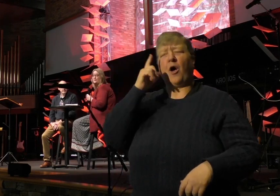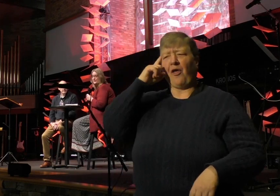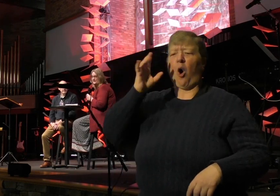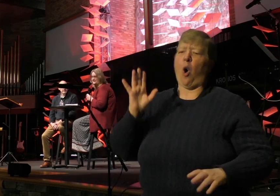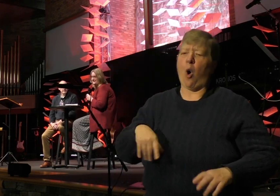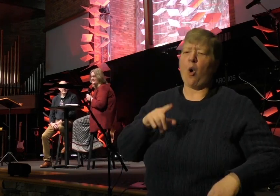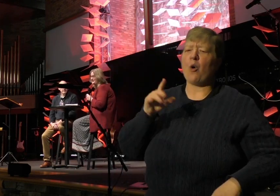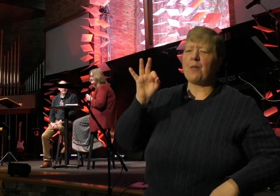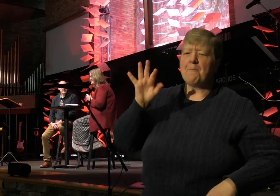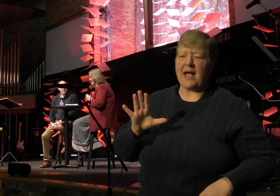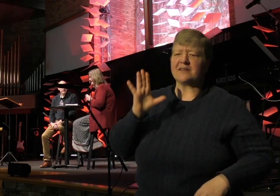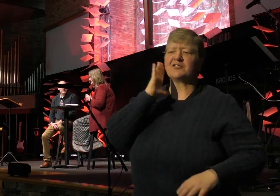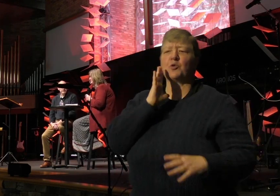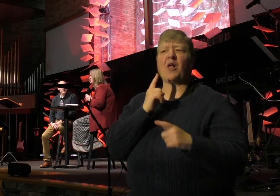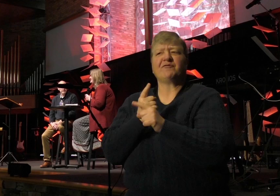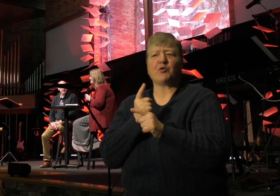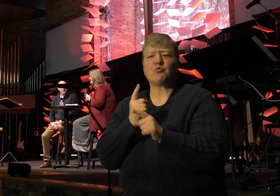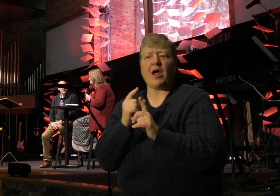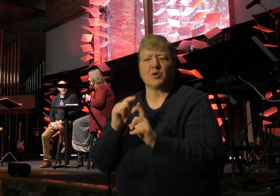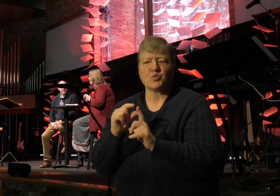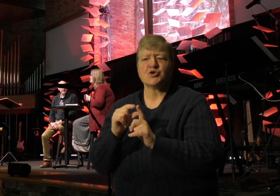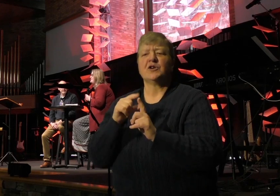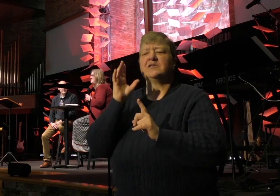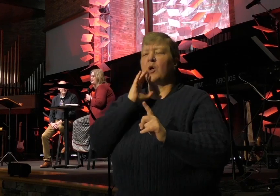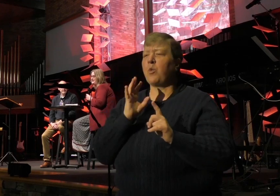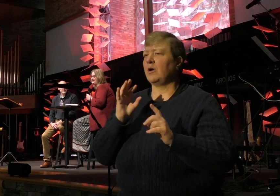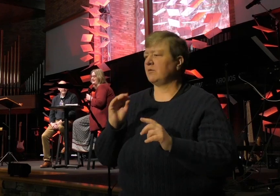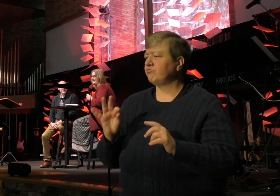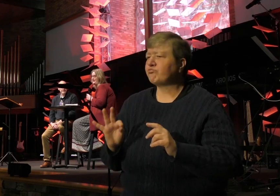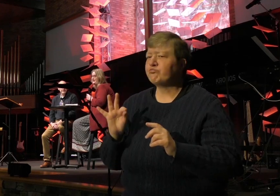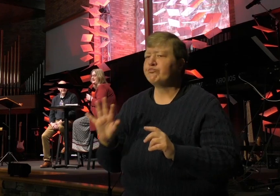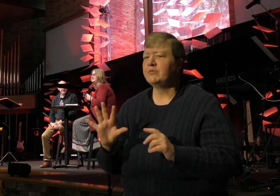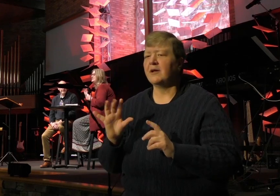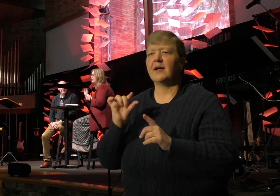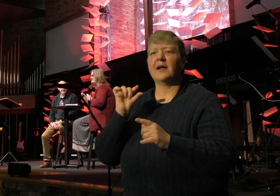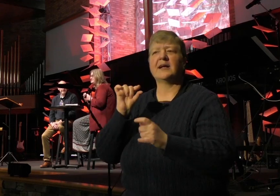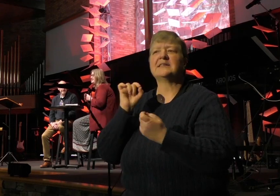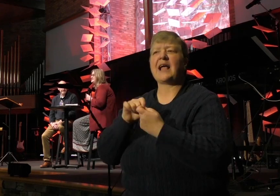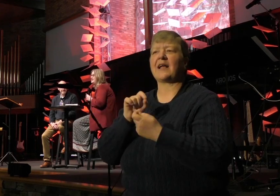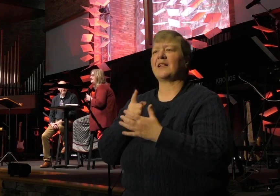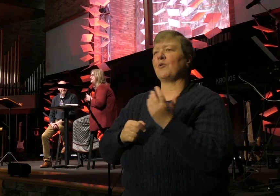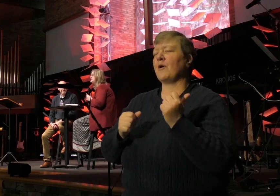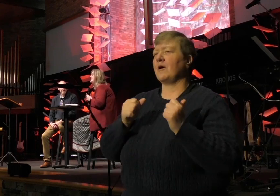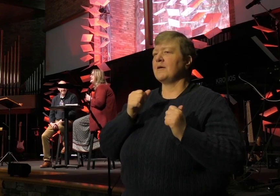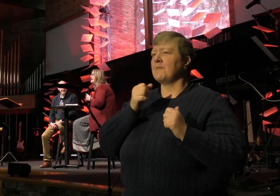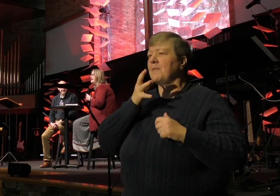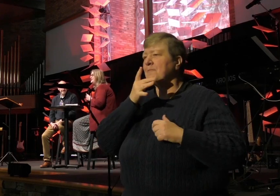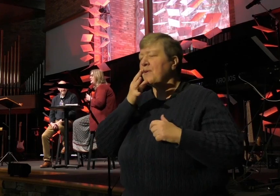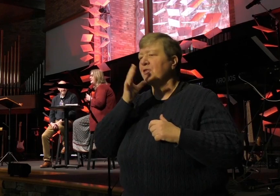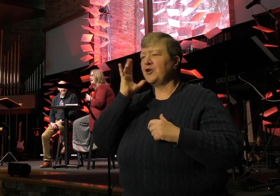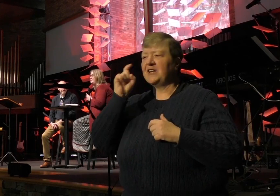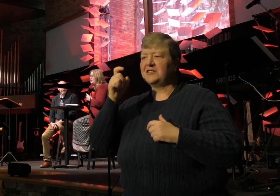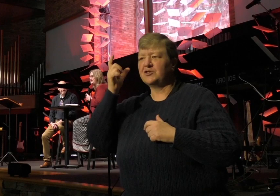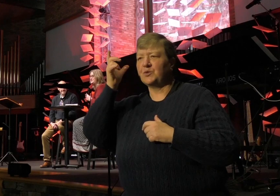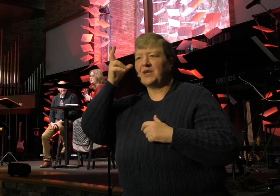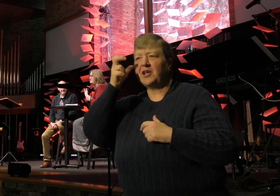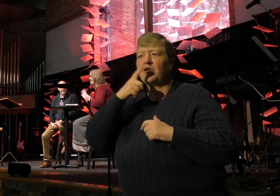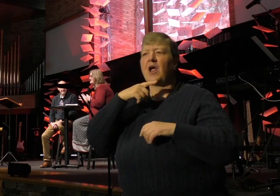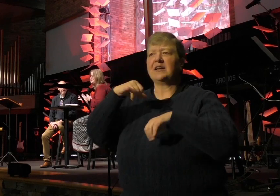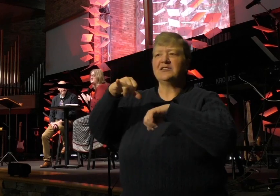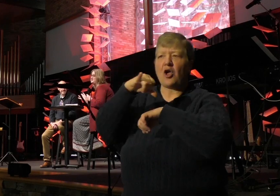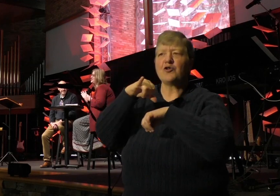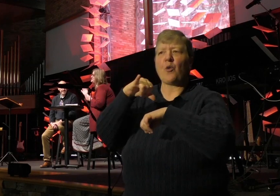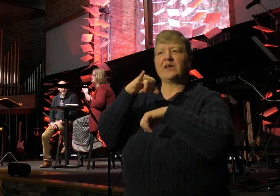have the right words. He's going to say just exactly what my mother needs to hear, and he's anointed by this office. And, you know, God works